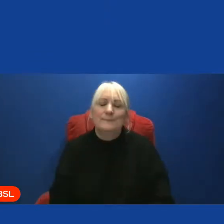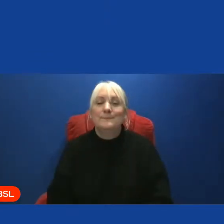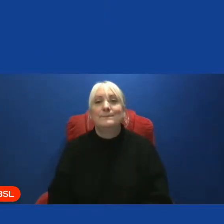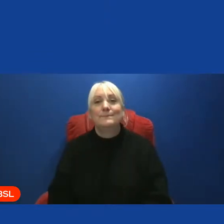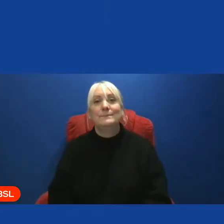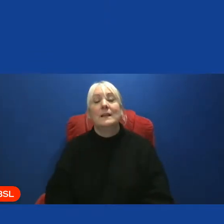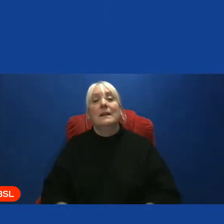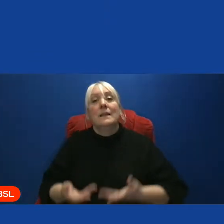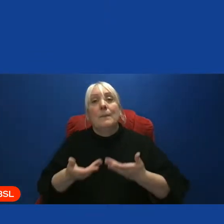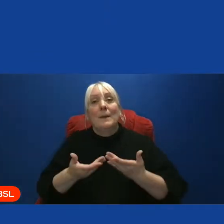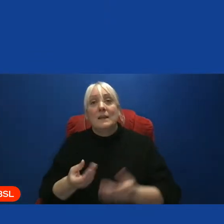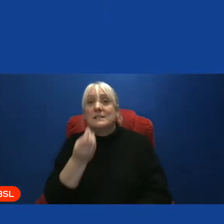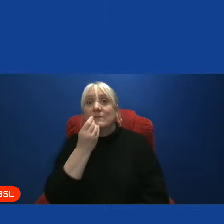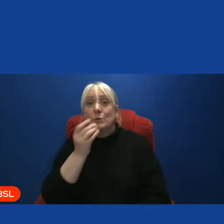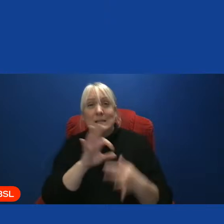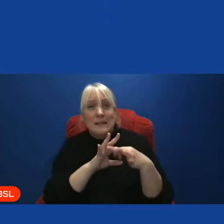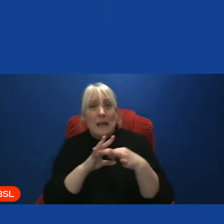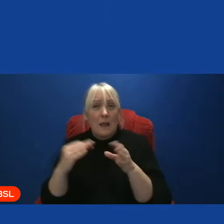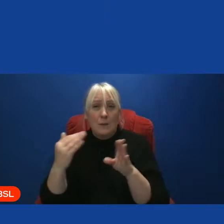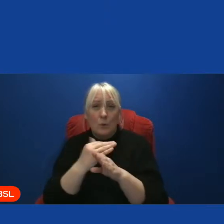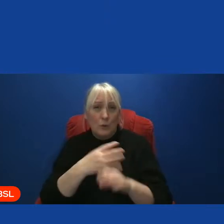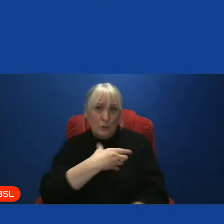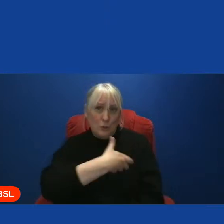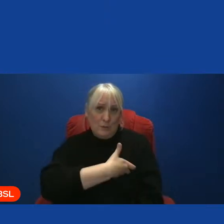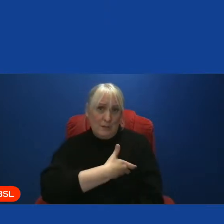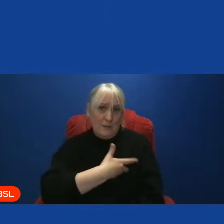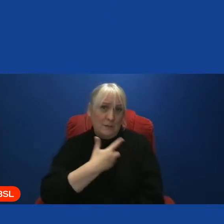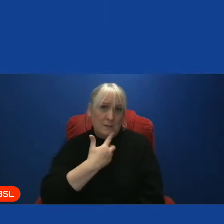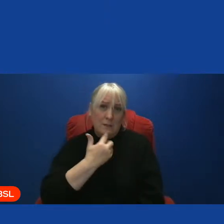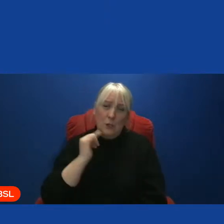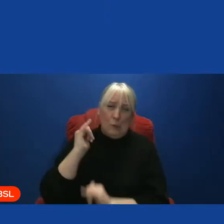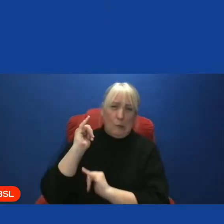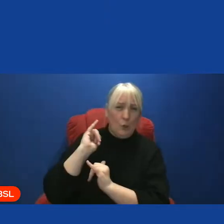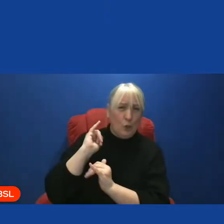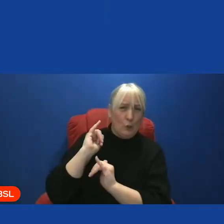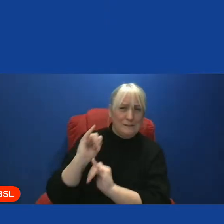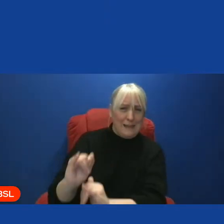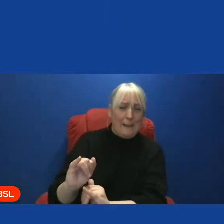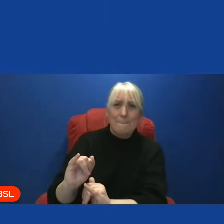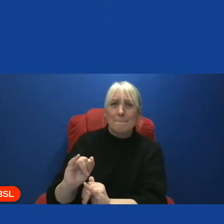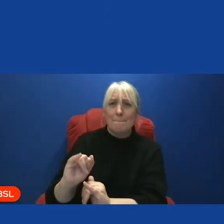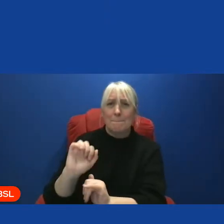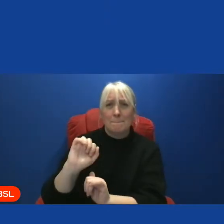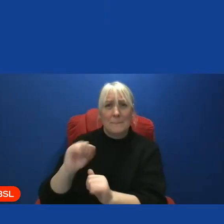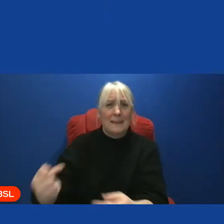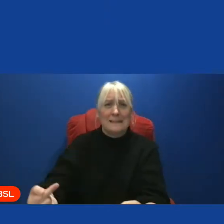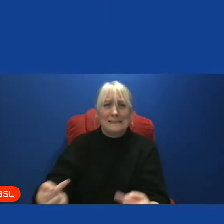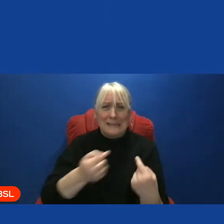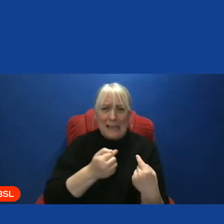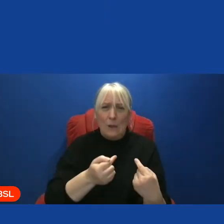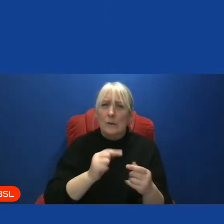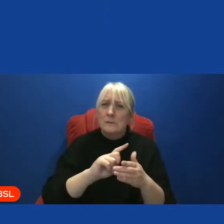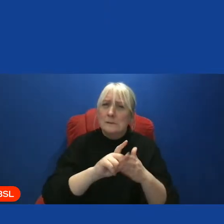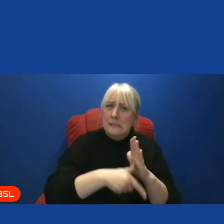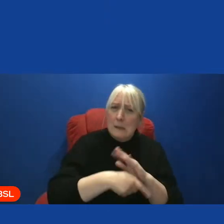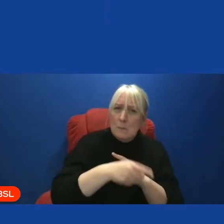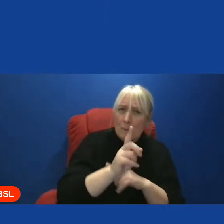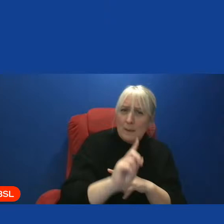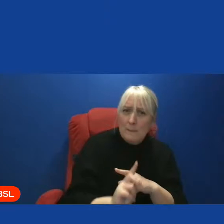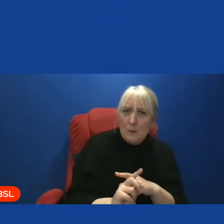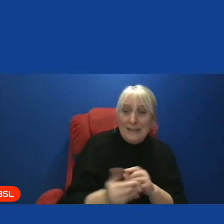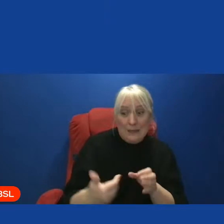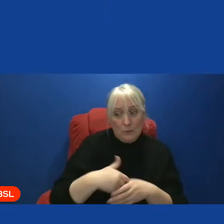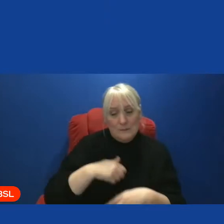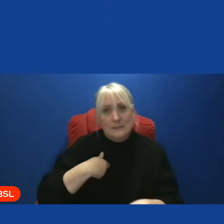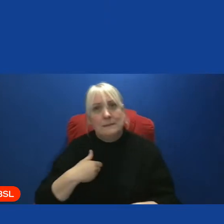Allied Workers Union strongly condemns the UK government's latest assault on disabled people, which includes our members, as